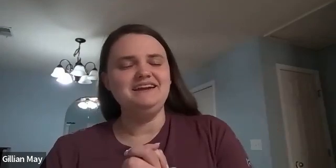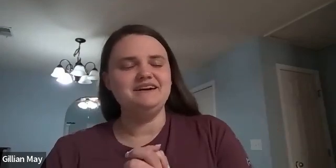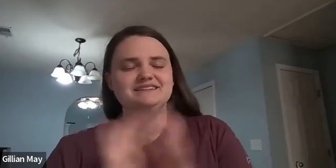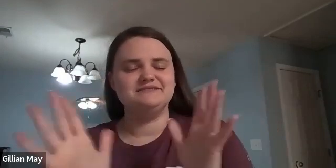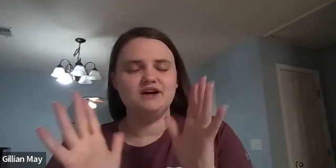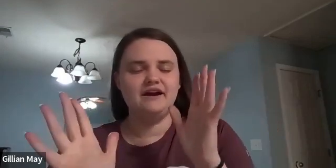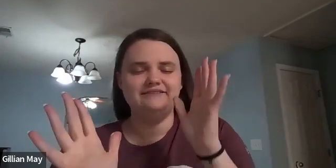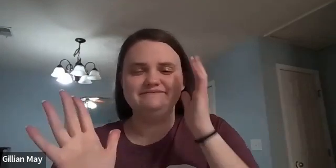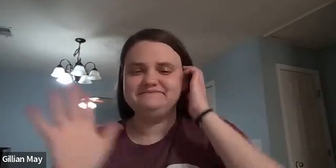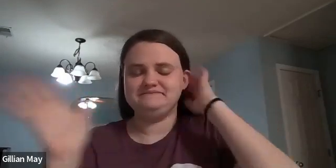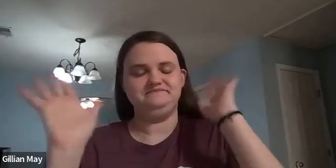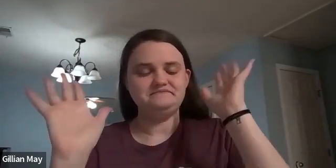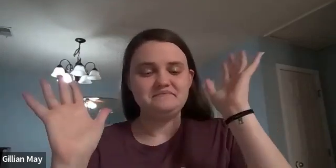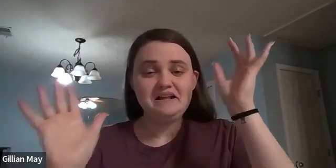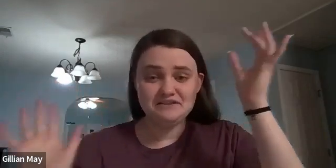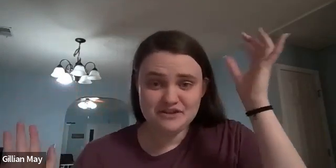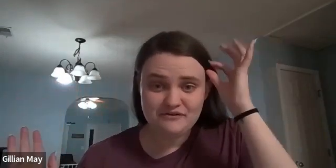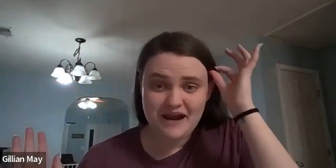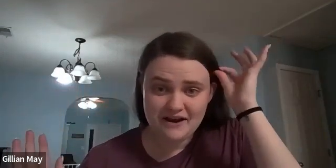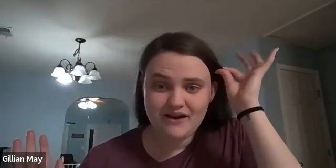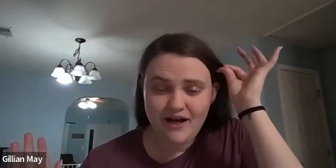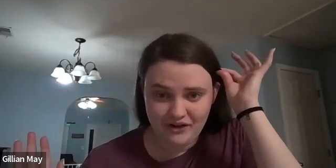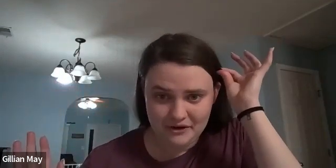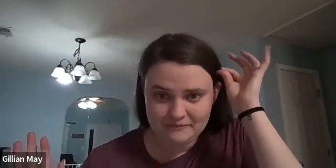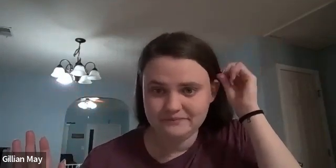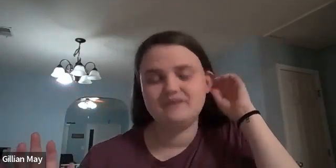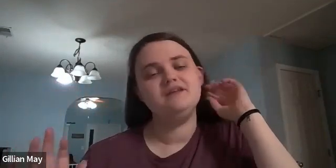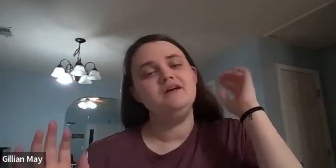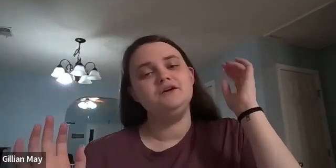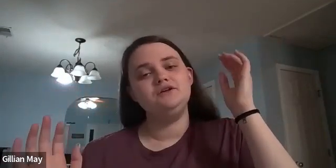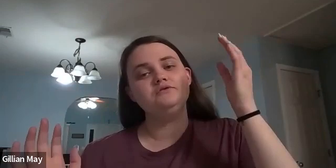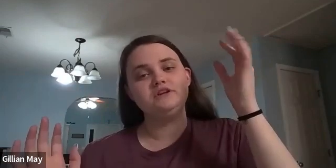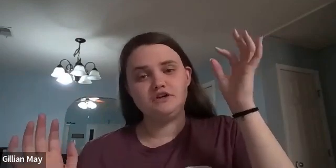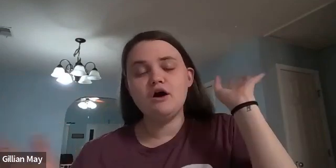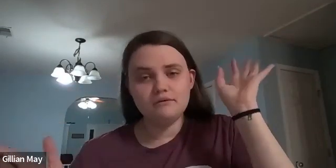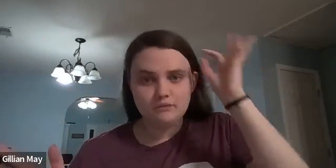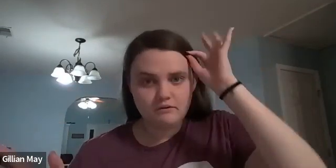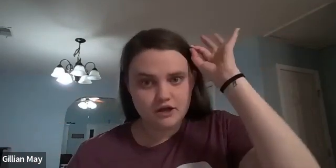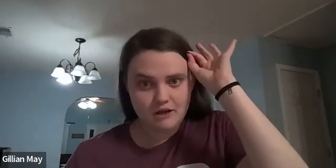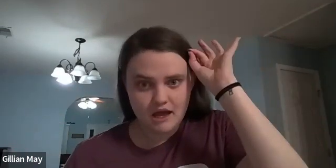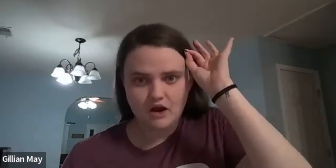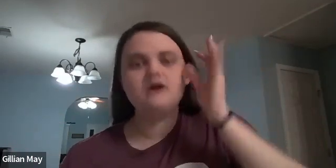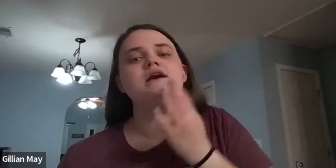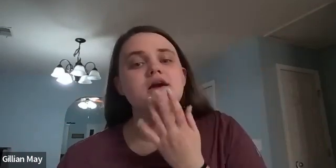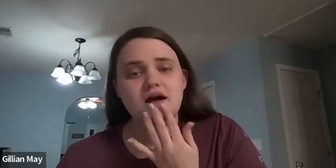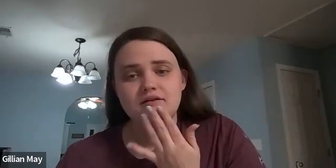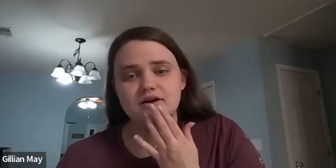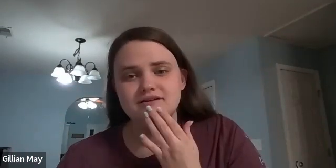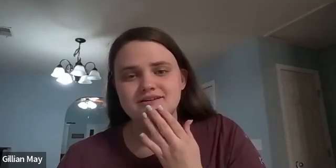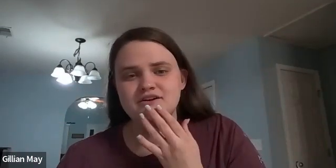Anyways, sorry. So for hair color, you would want to go hair color. You